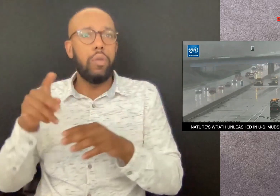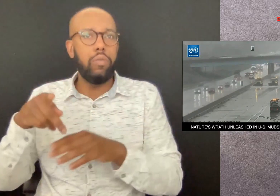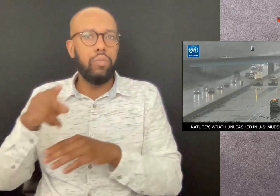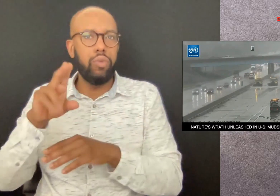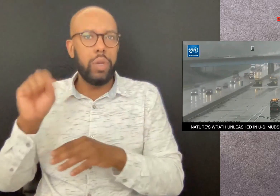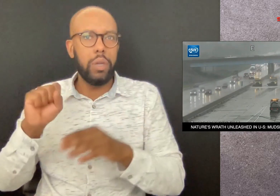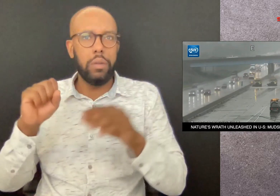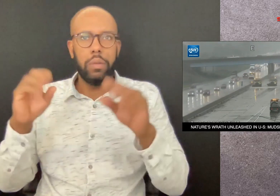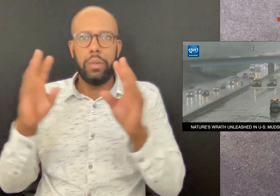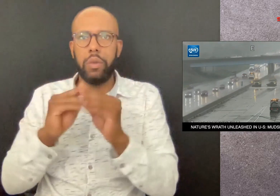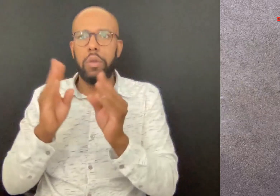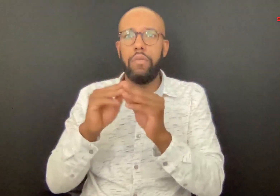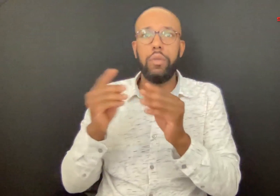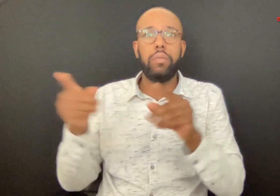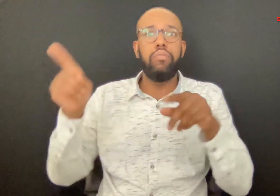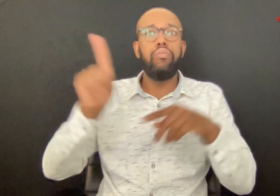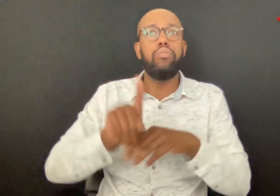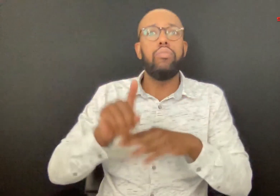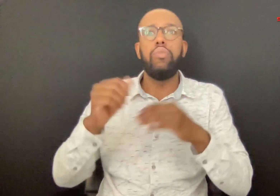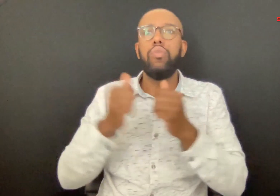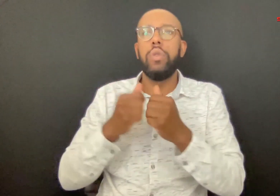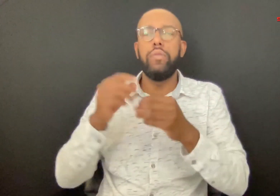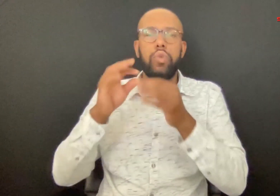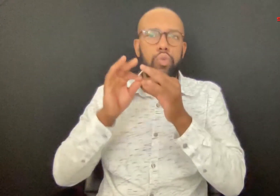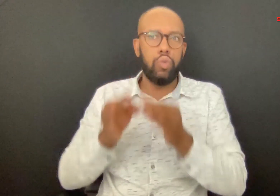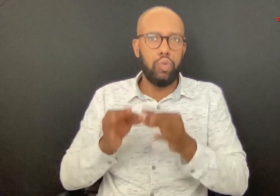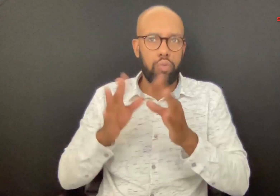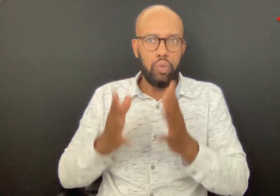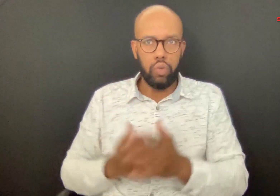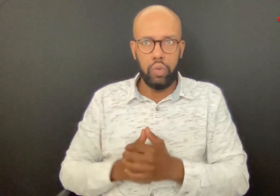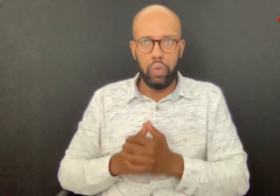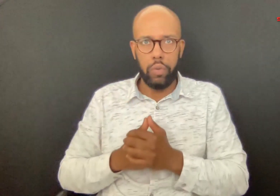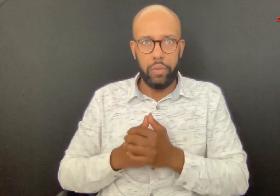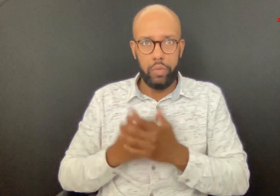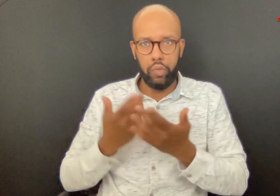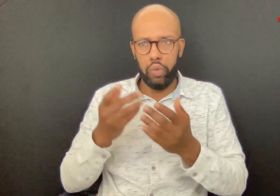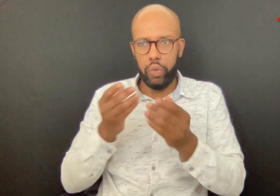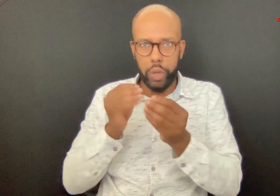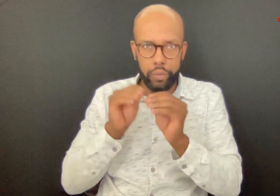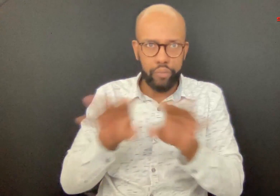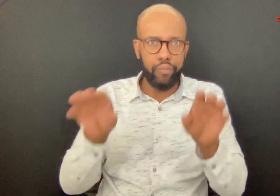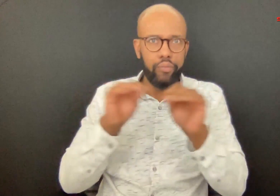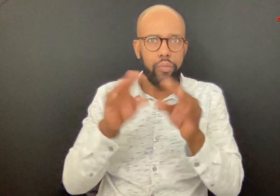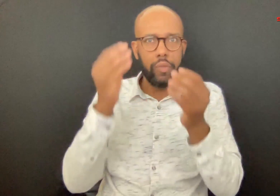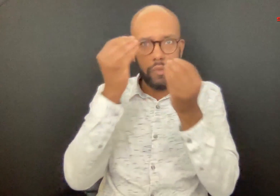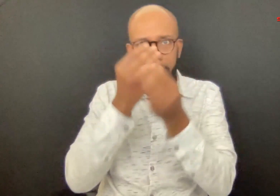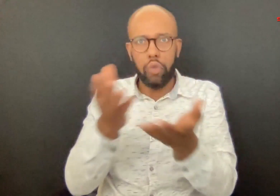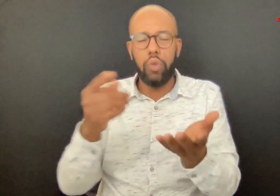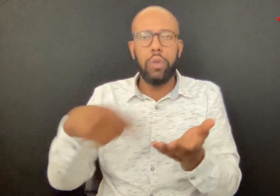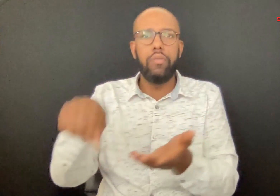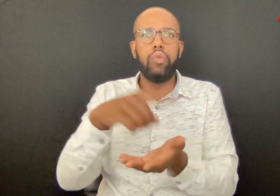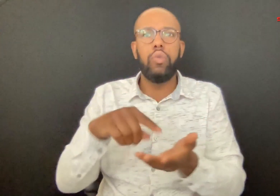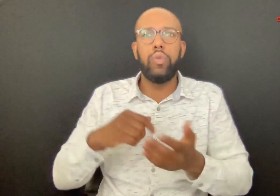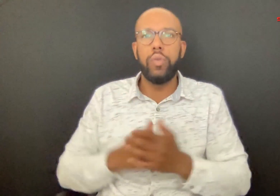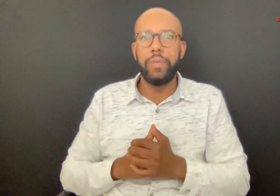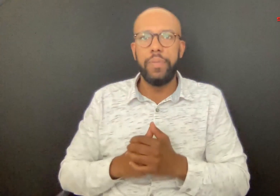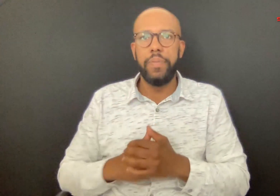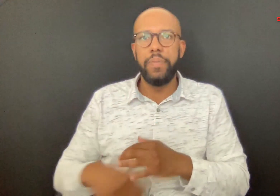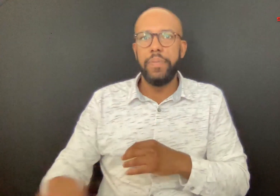with sign language interpretation to keep viewers in the path of severe weather informed and